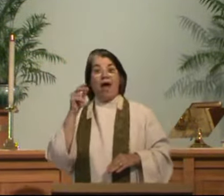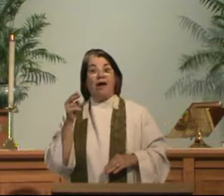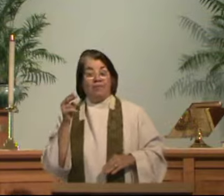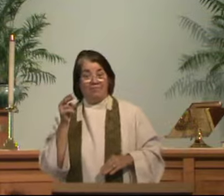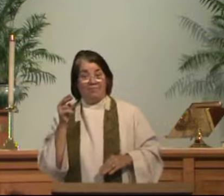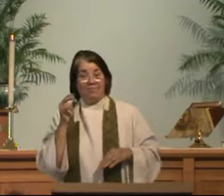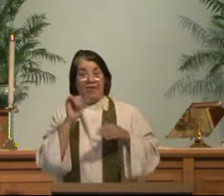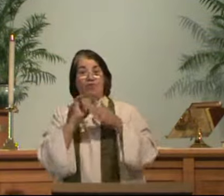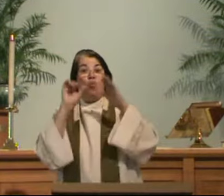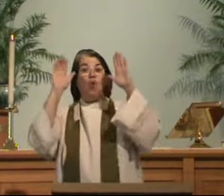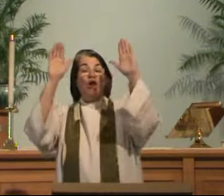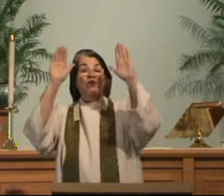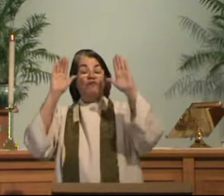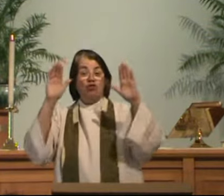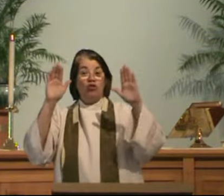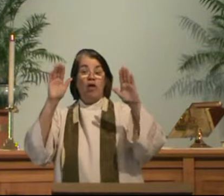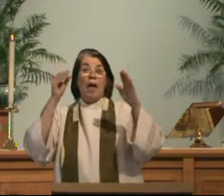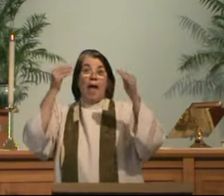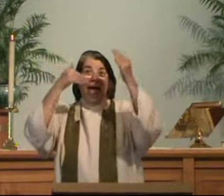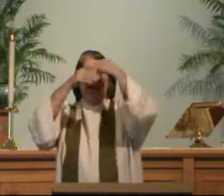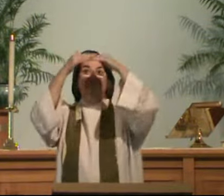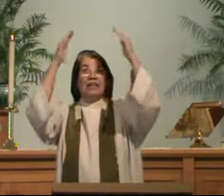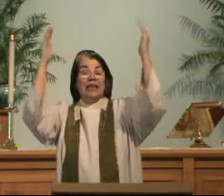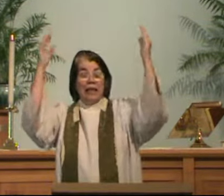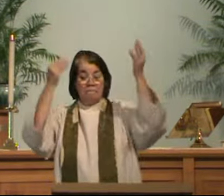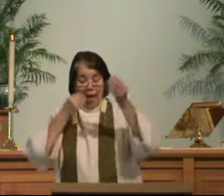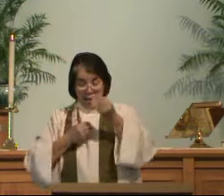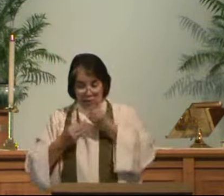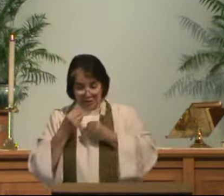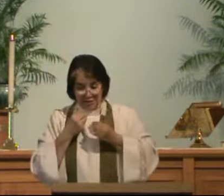Messiah, the wonderful heavenly banquet